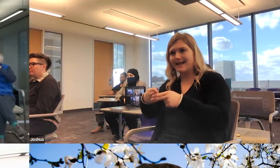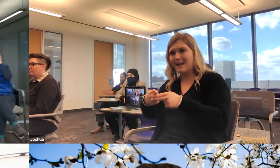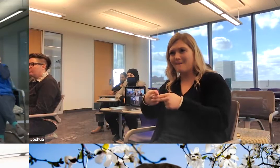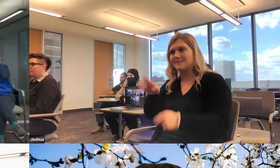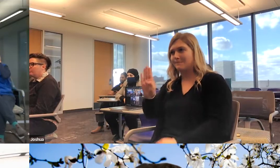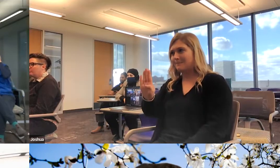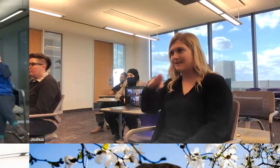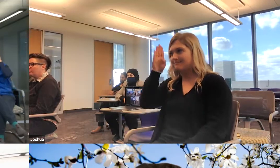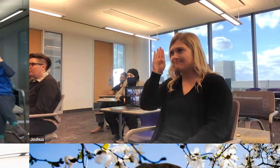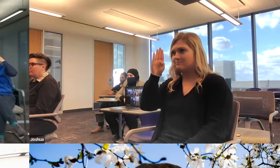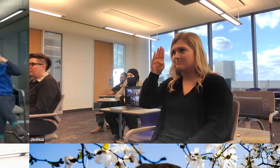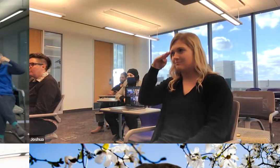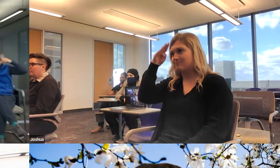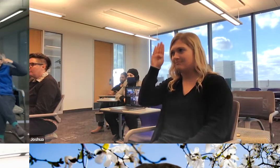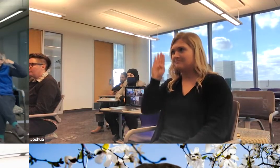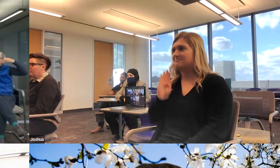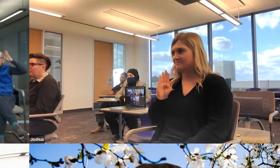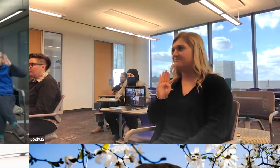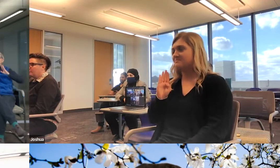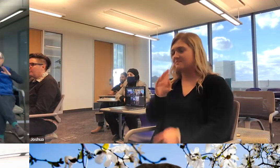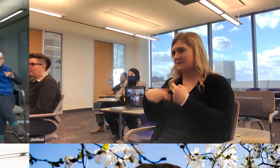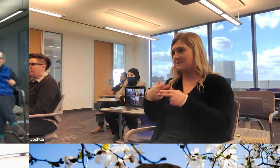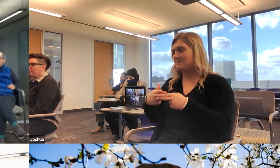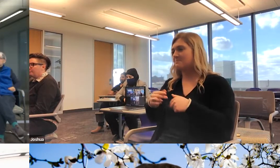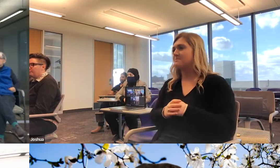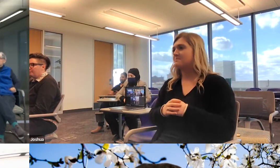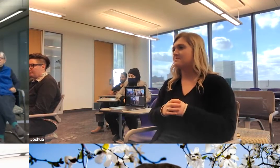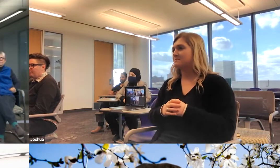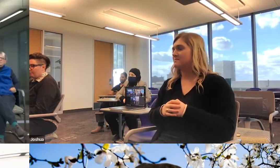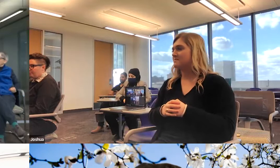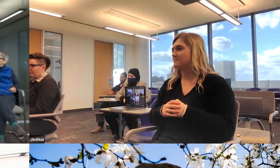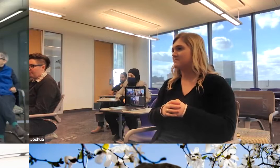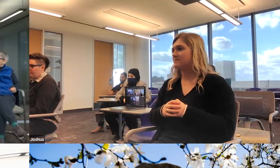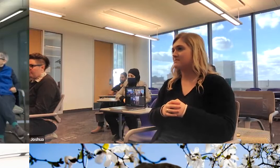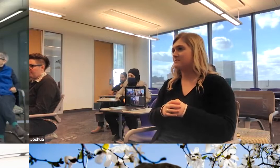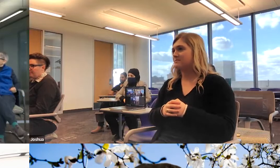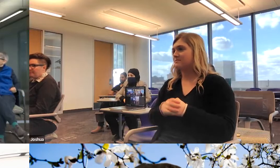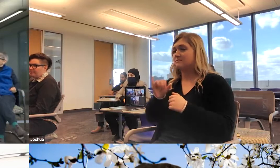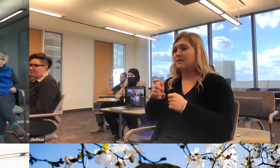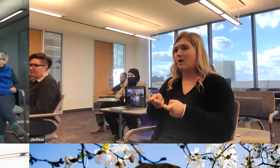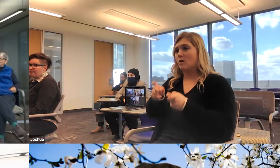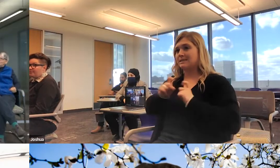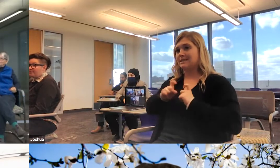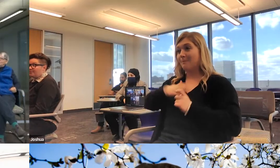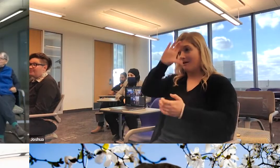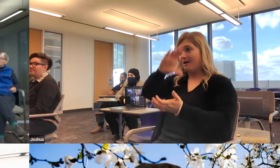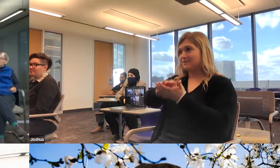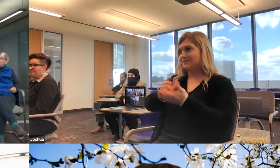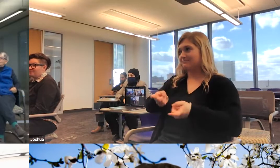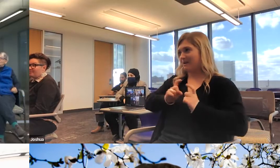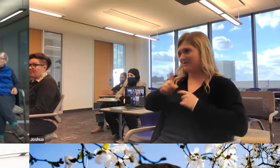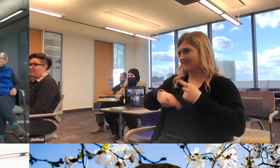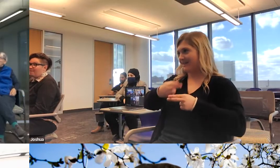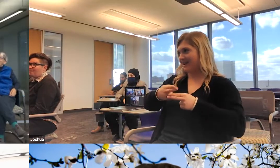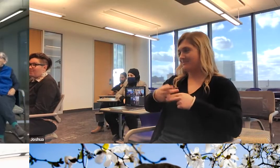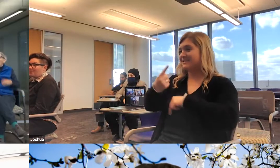D shape across my forehead and down my right cheek. That was given to me by my husband